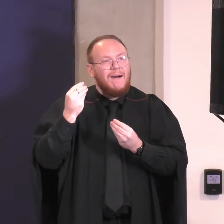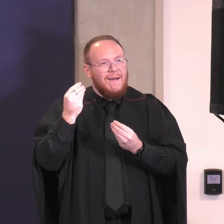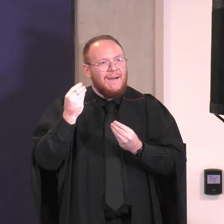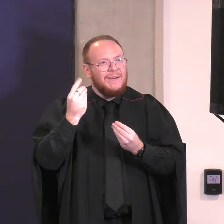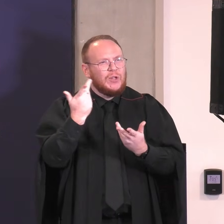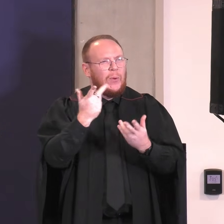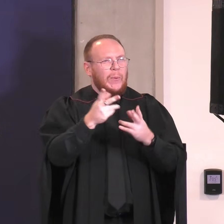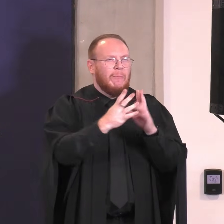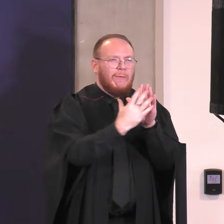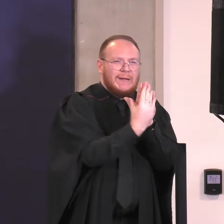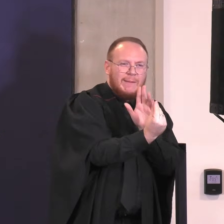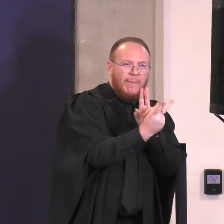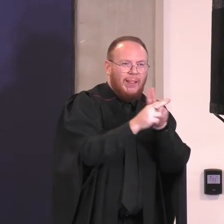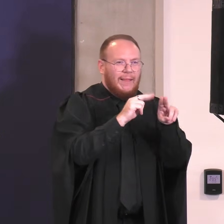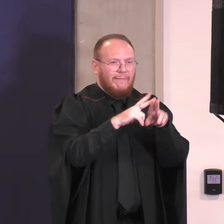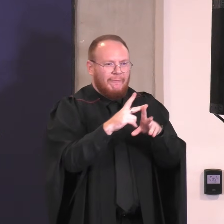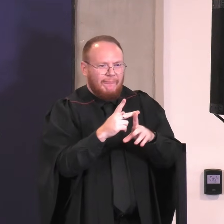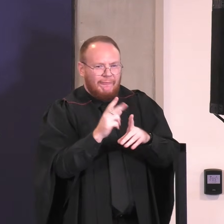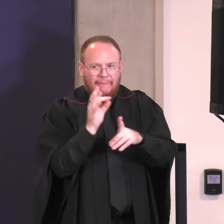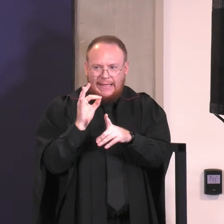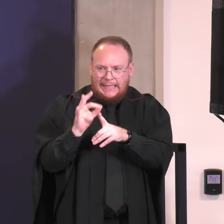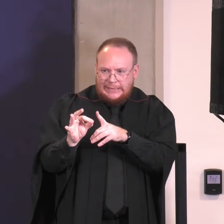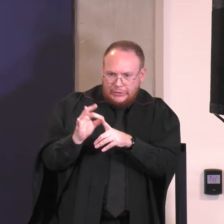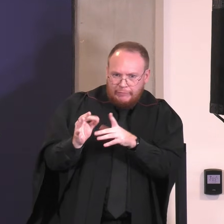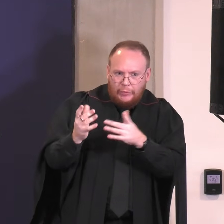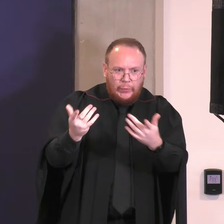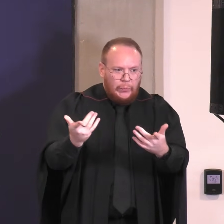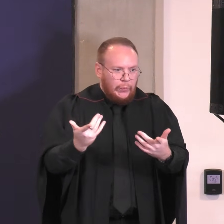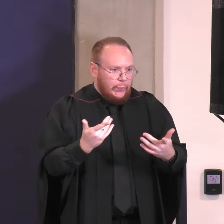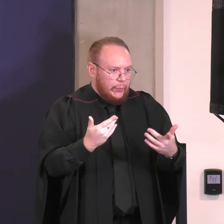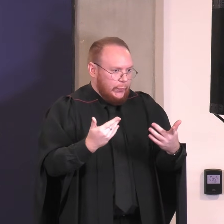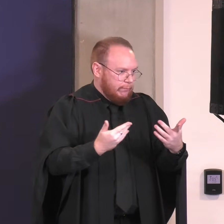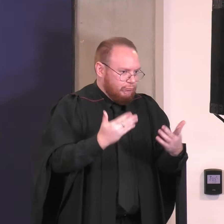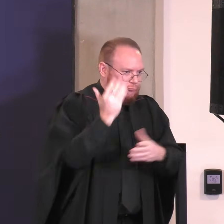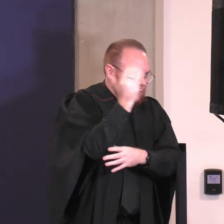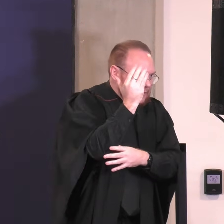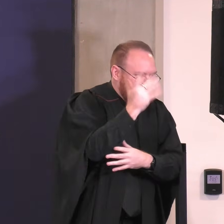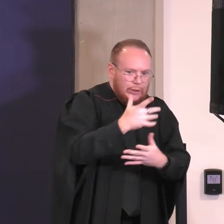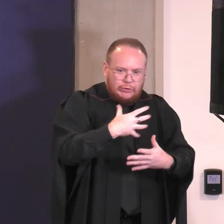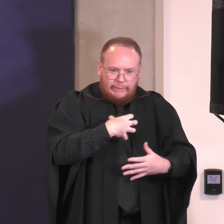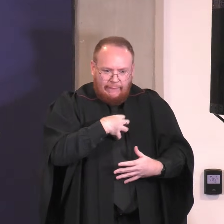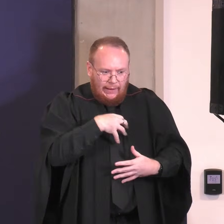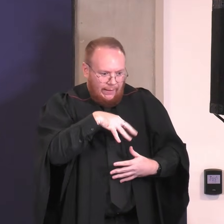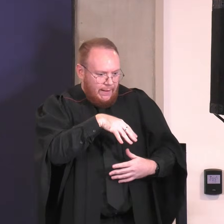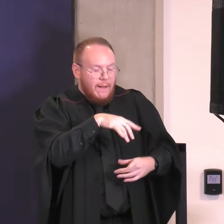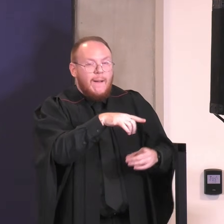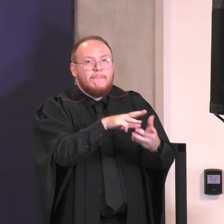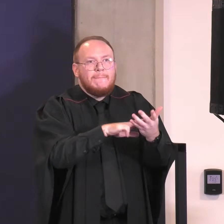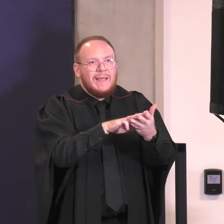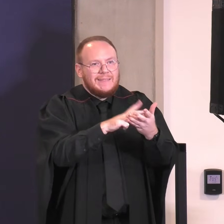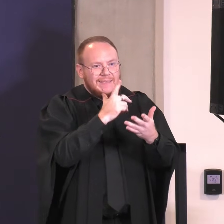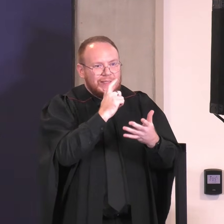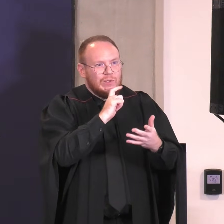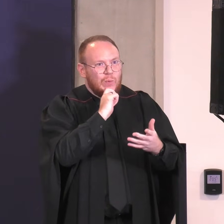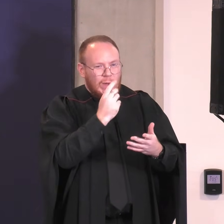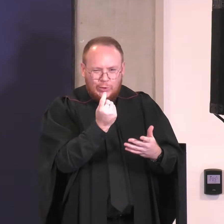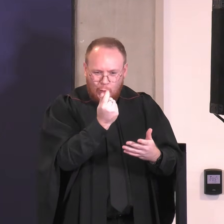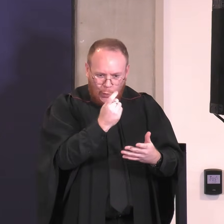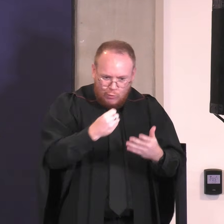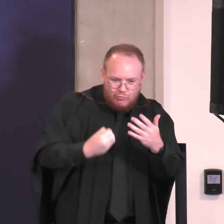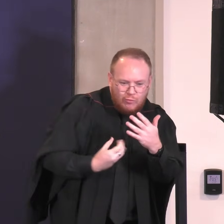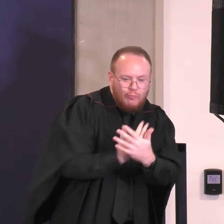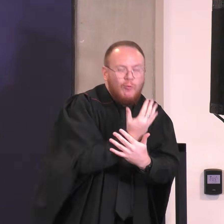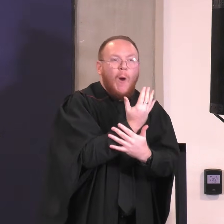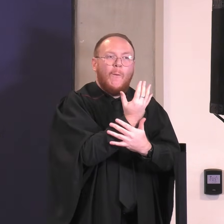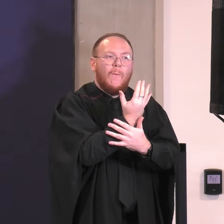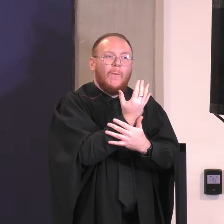shoulder before an interview, a presentation, or a new beginning, know it's a sign that you're about to grow. Because on the other side of